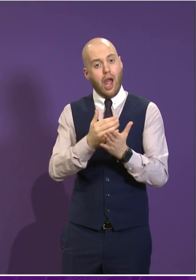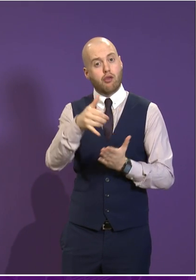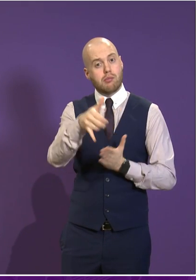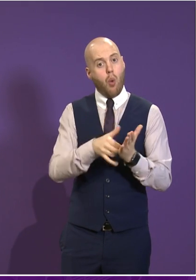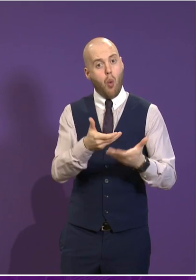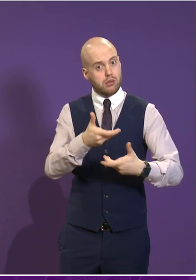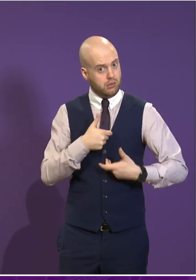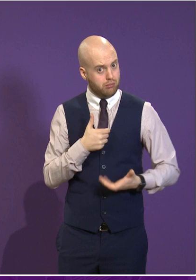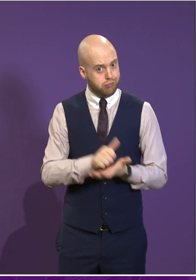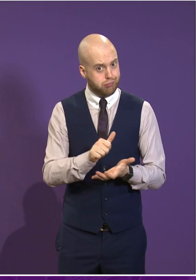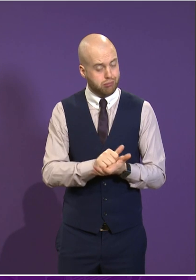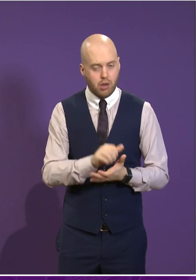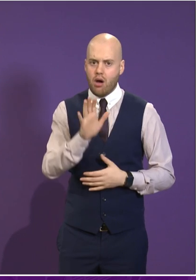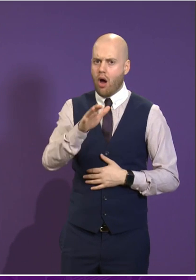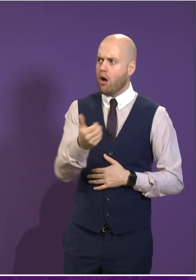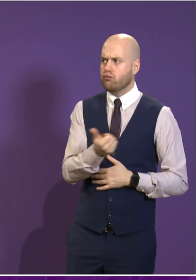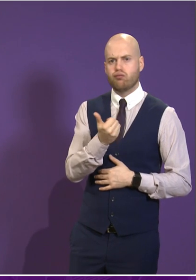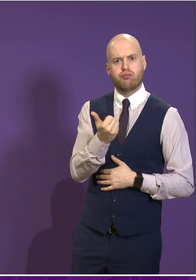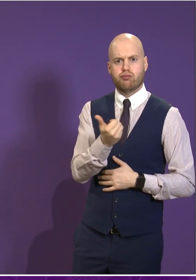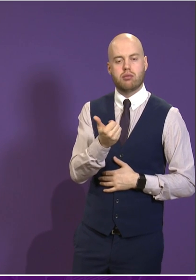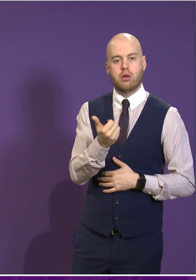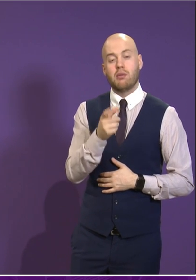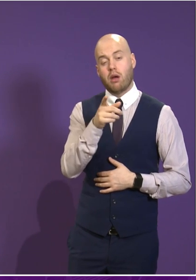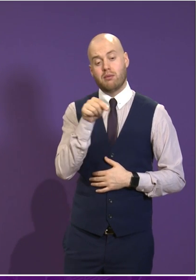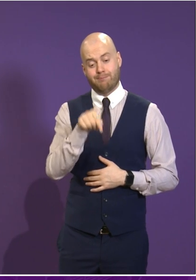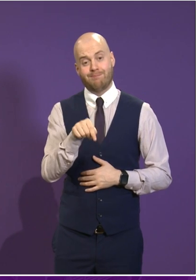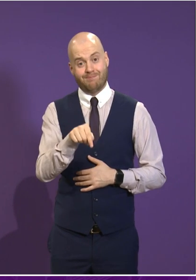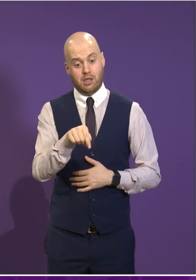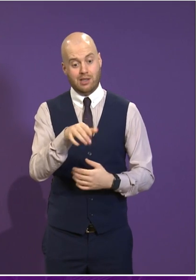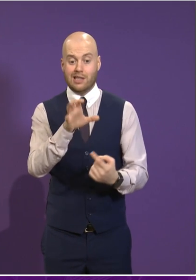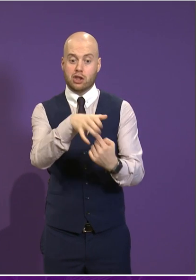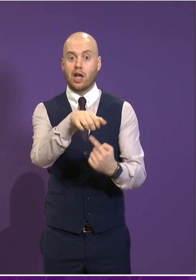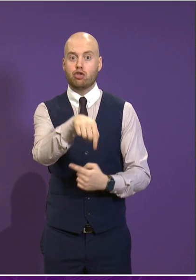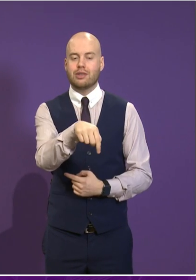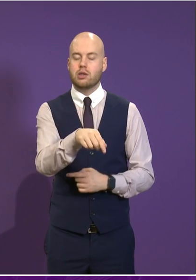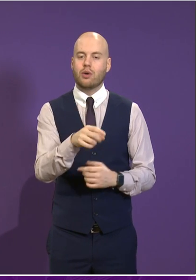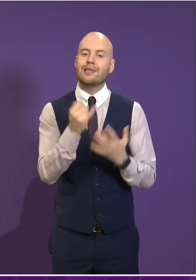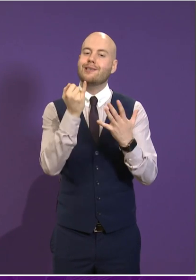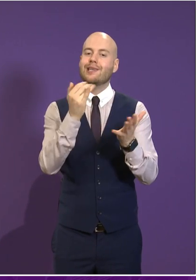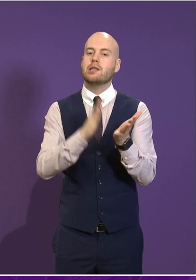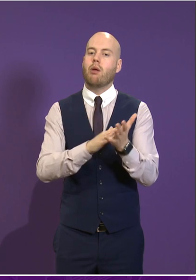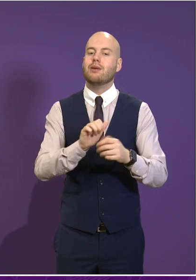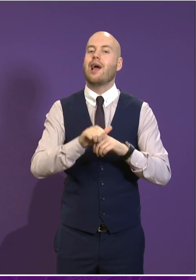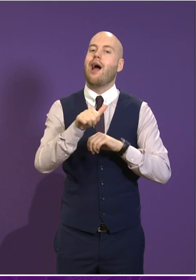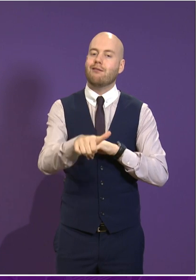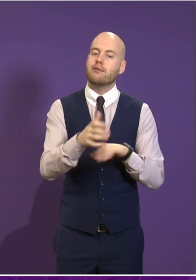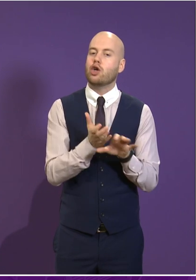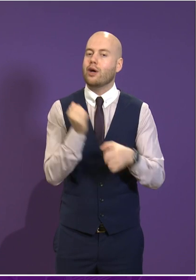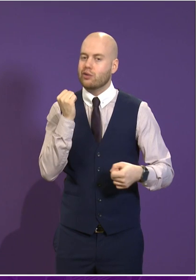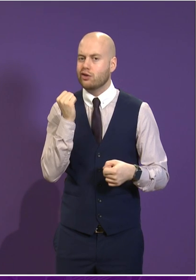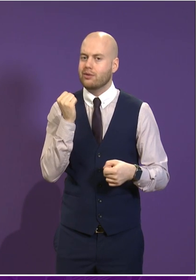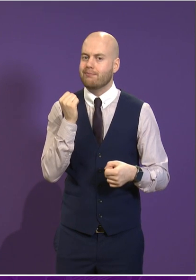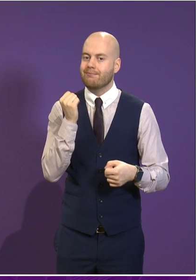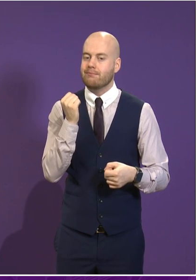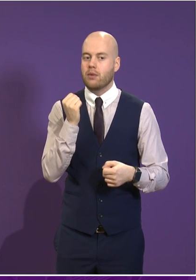And what I would stress, though, is these destinations are 6 months after graduation, and quite a lot of students, I mean all students,